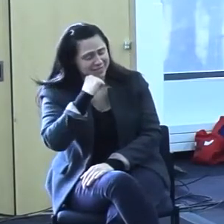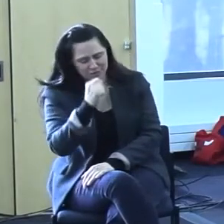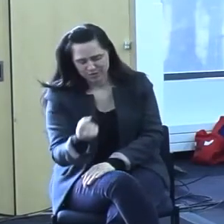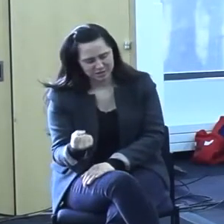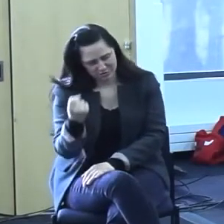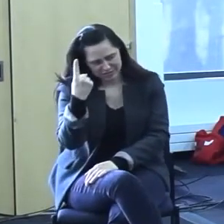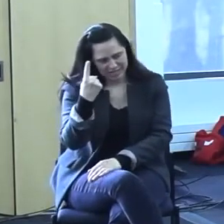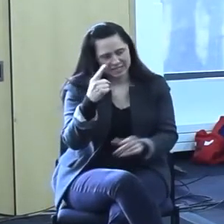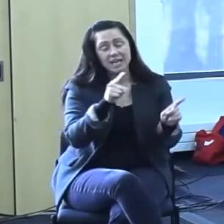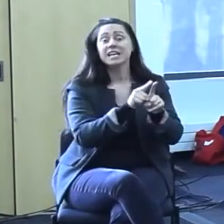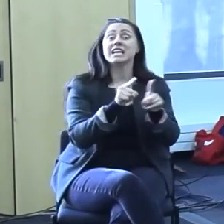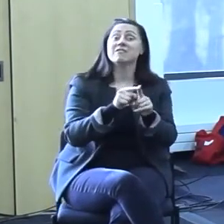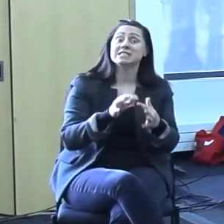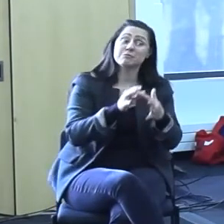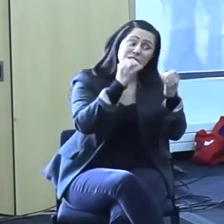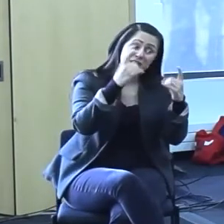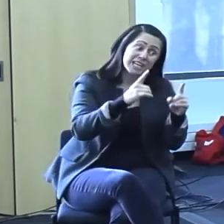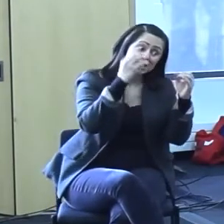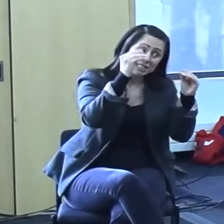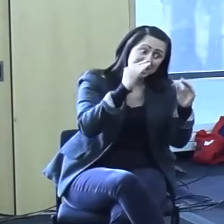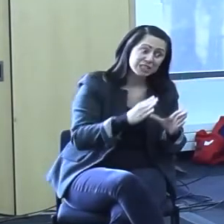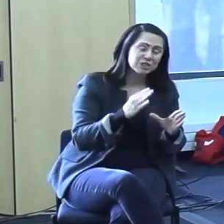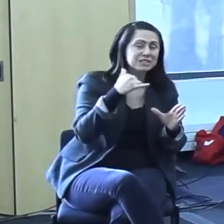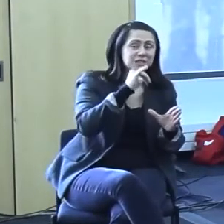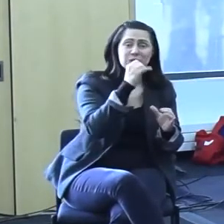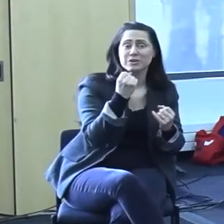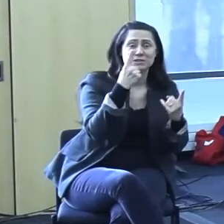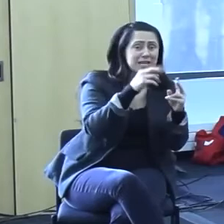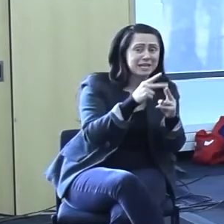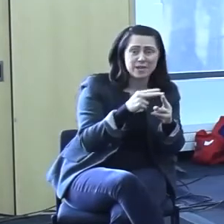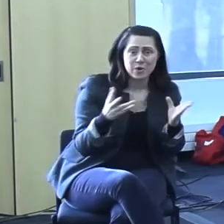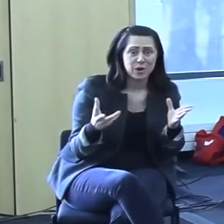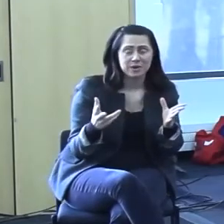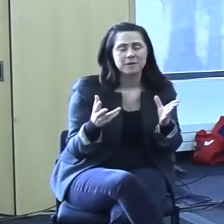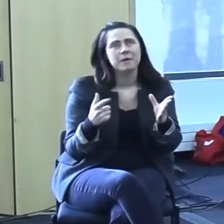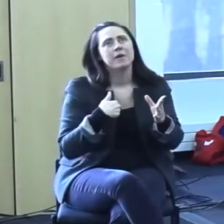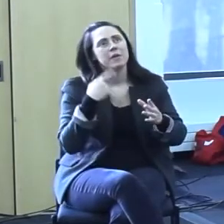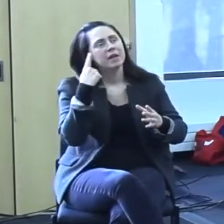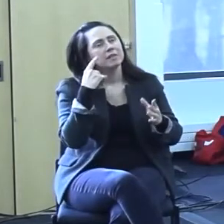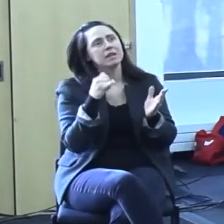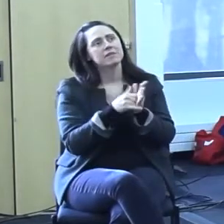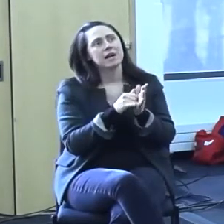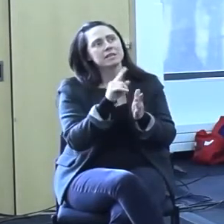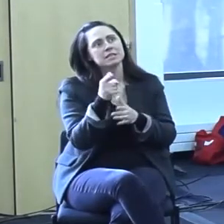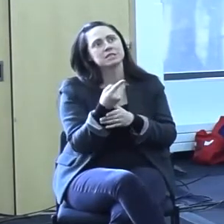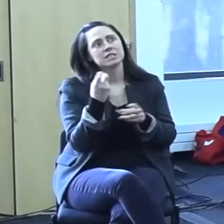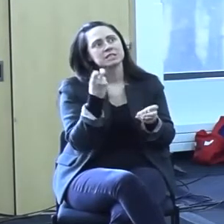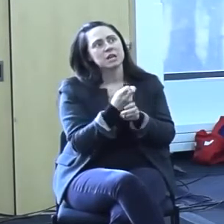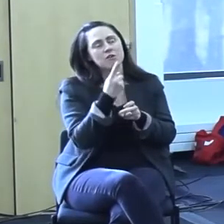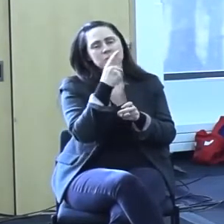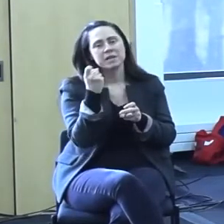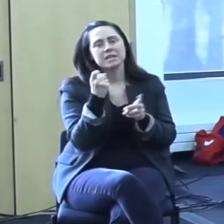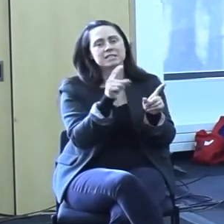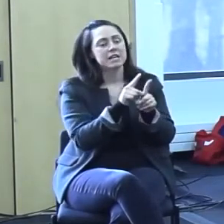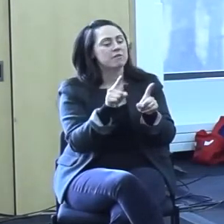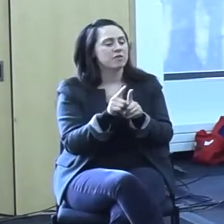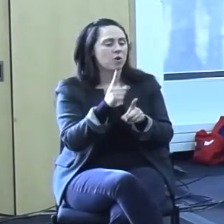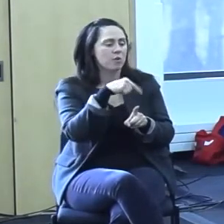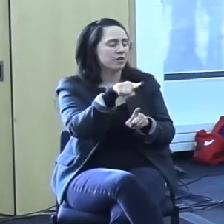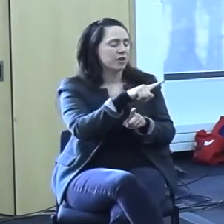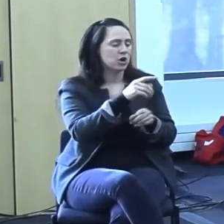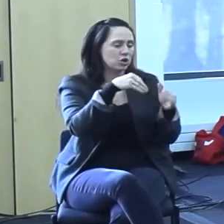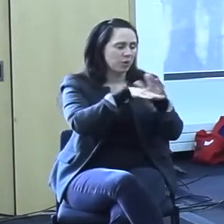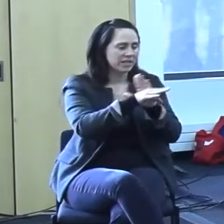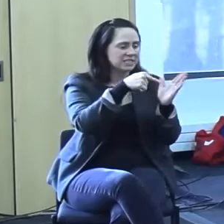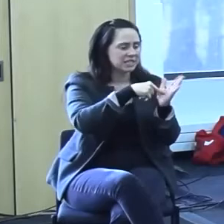understand. Even special education teachers still don't understand either. And I think that it's just tough because even though they're going into